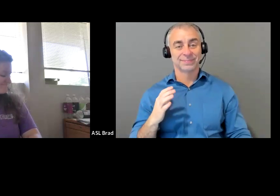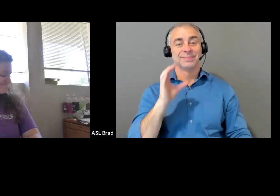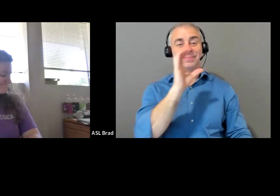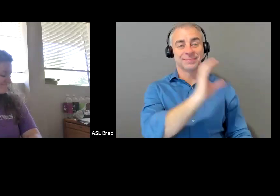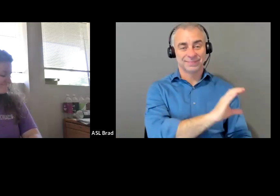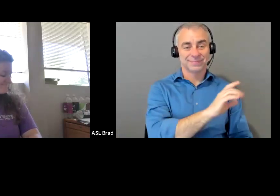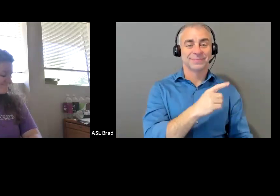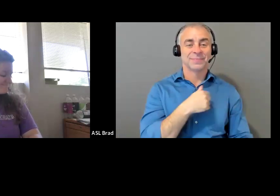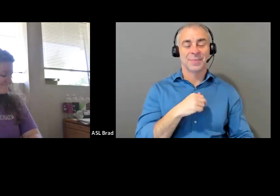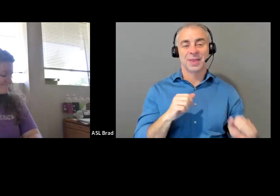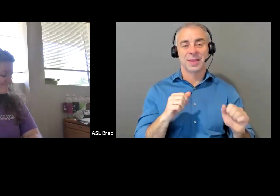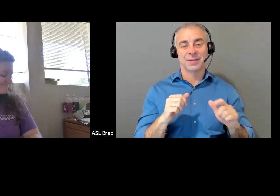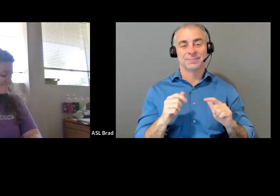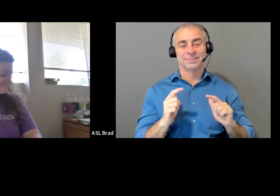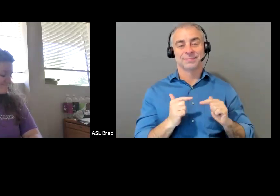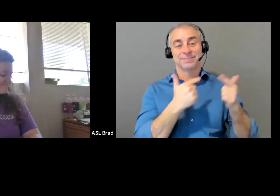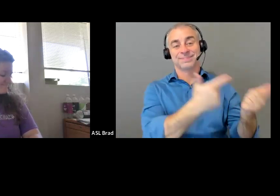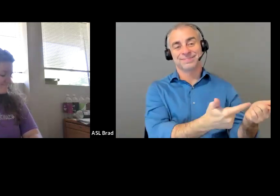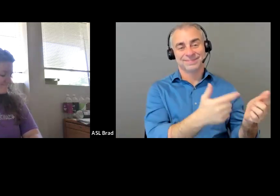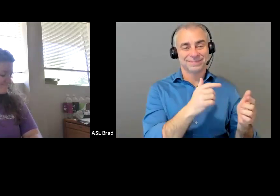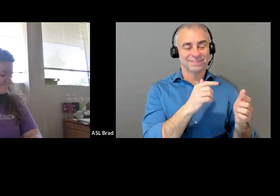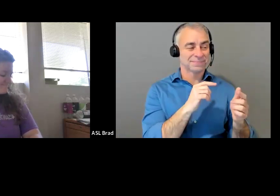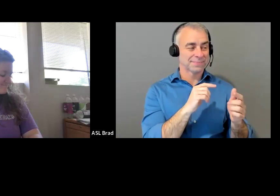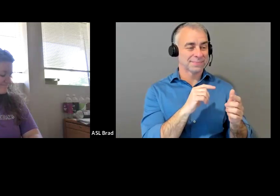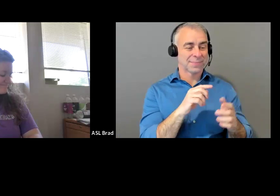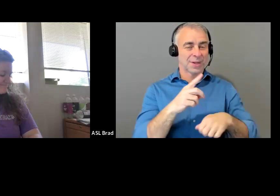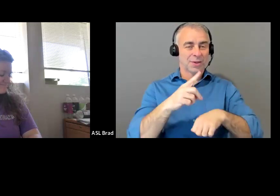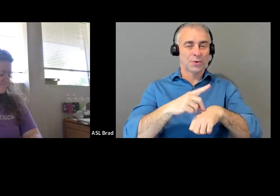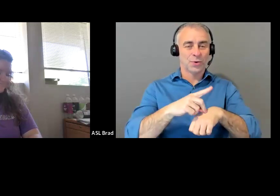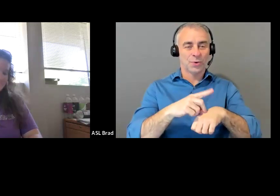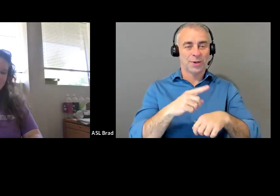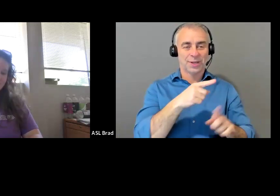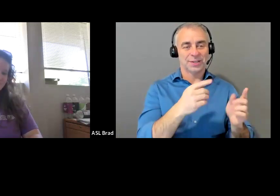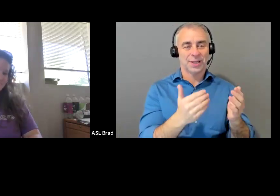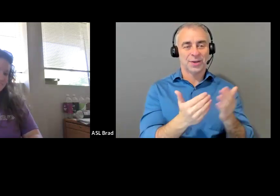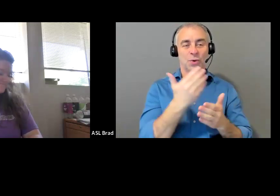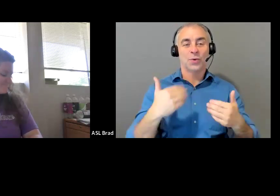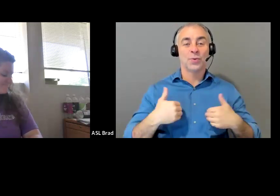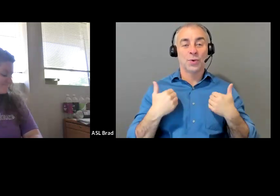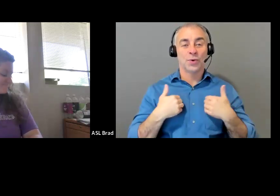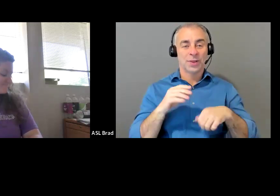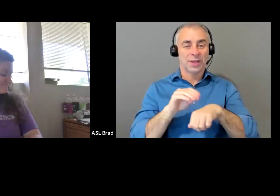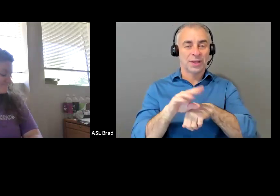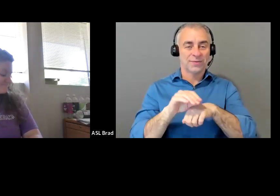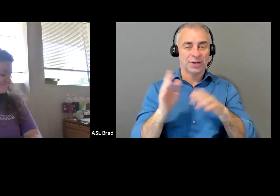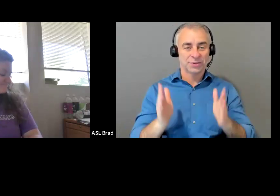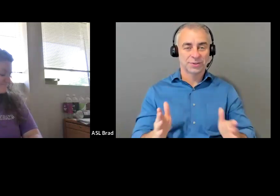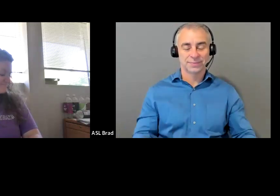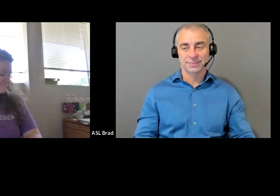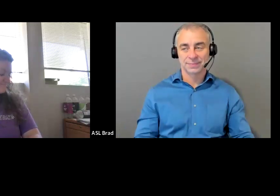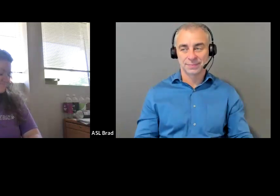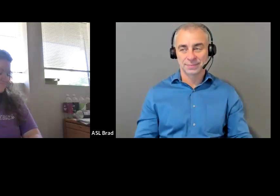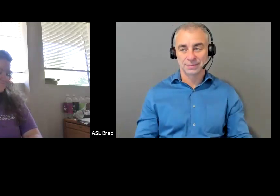that I will be able to turn back over these duties to the new youth. And yeah, I don't know if any of